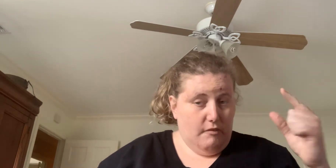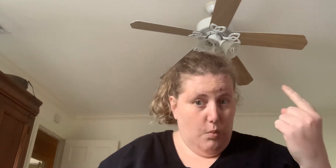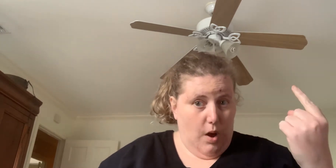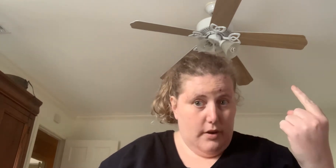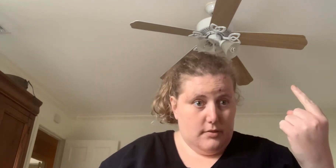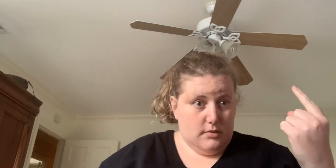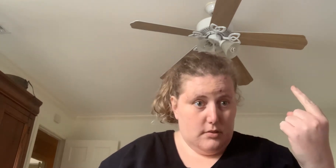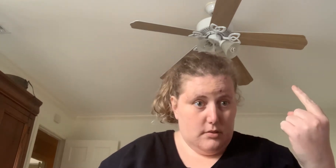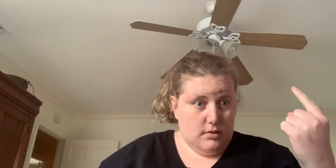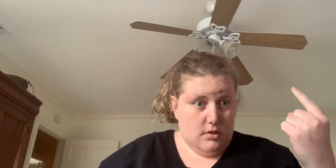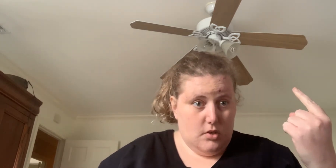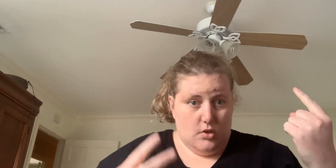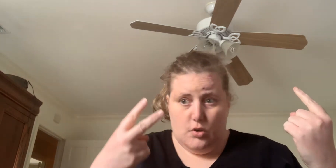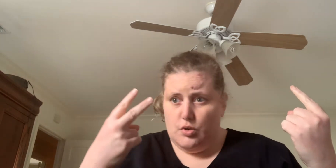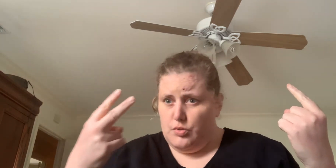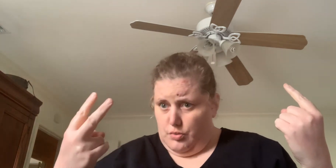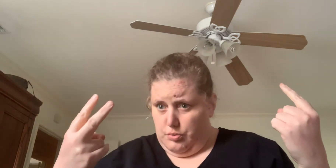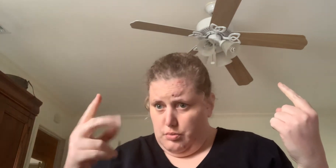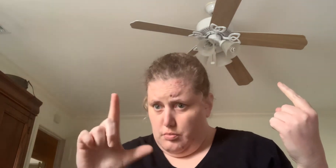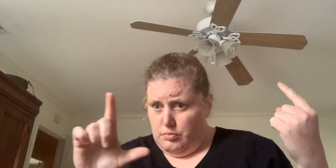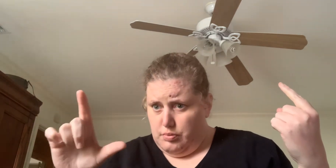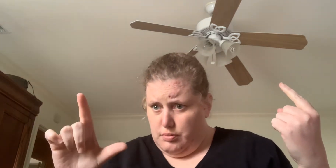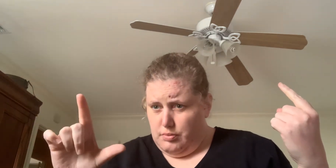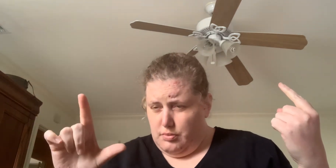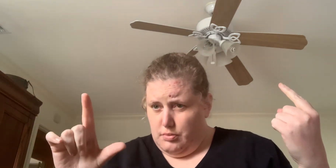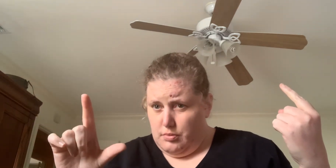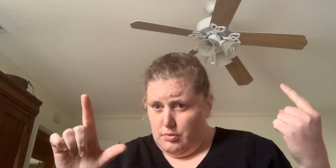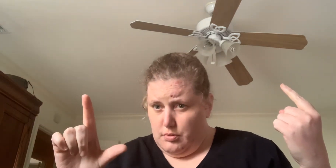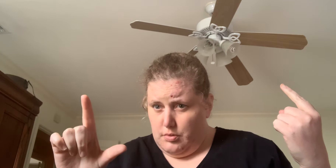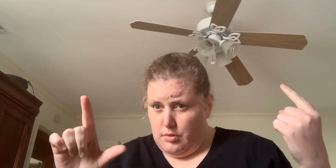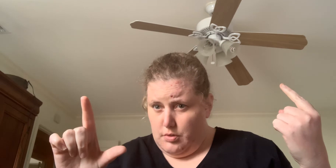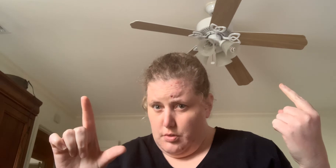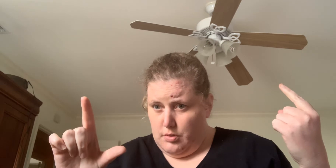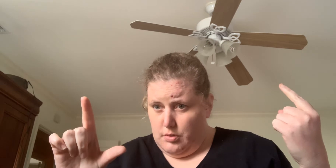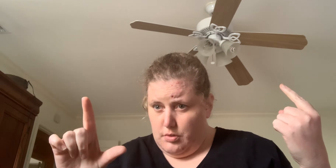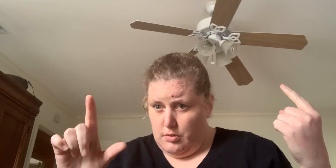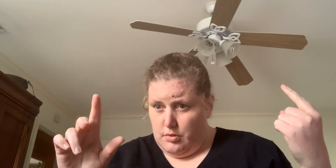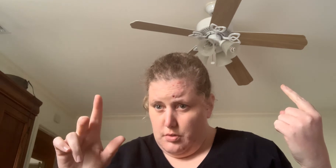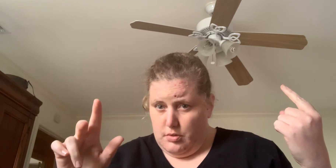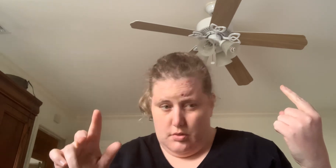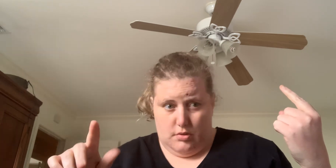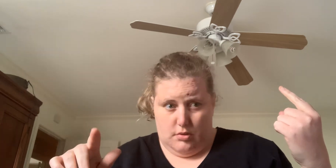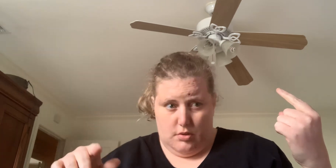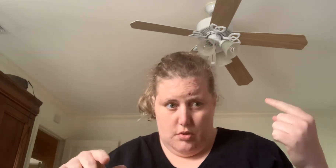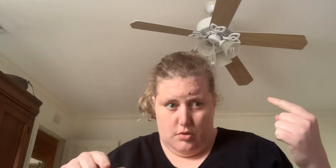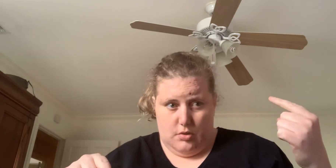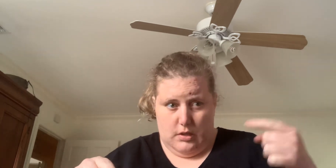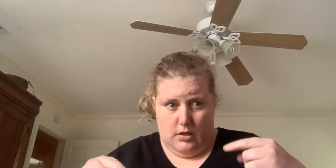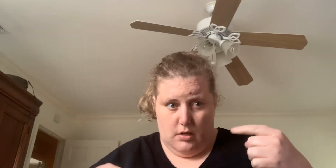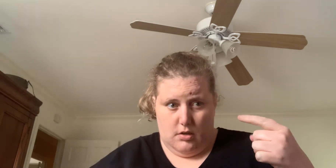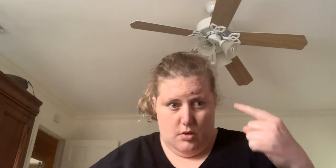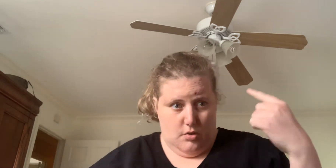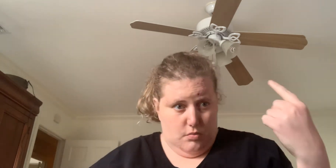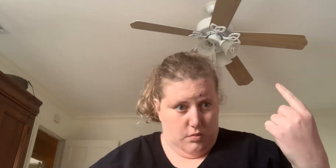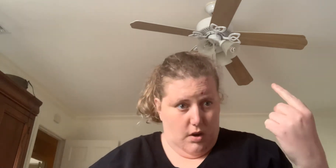oxygens on the left and 3 on the right. So let's look and see how we can possibly balance this particular